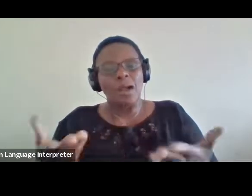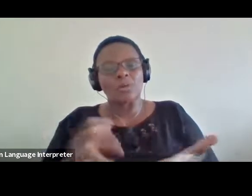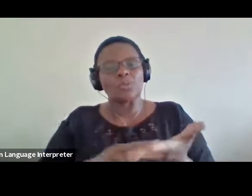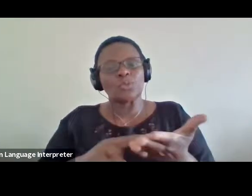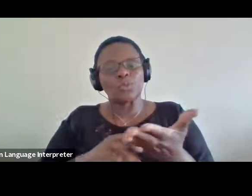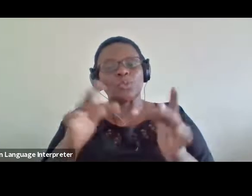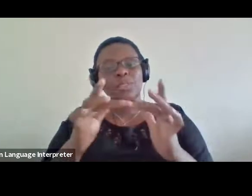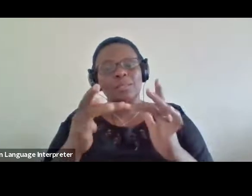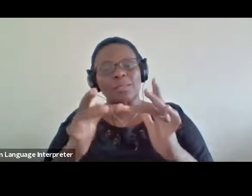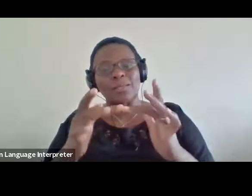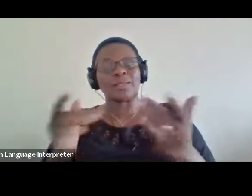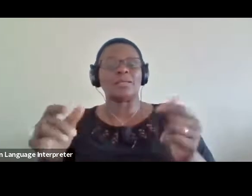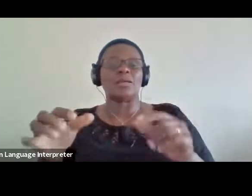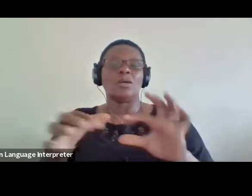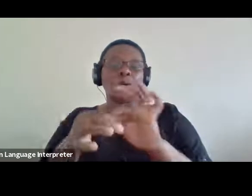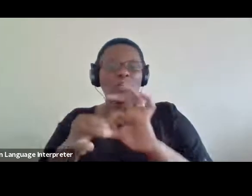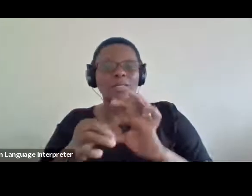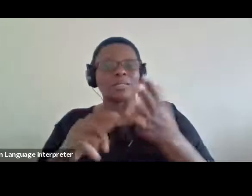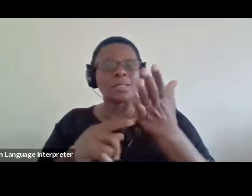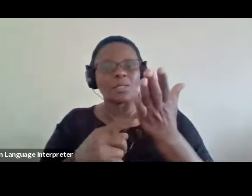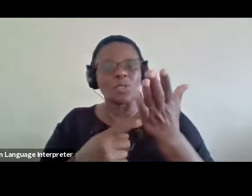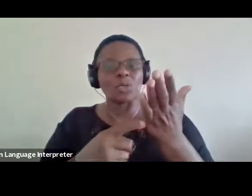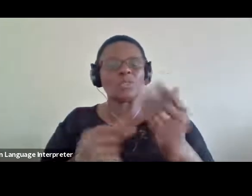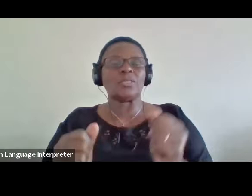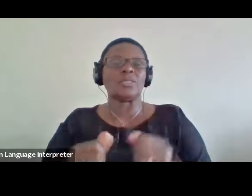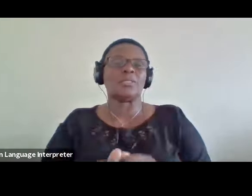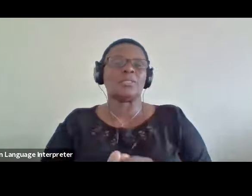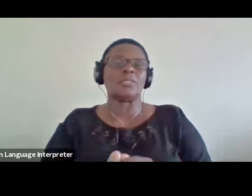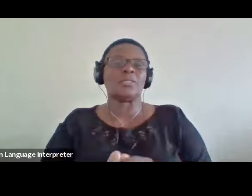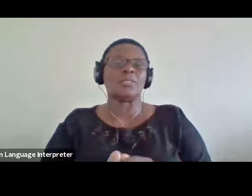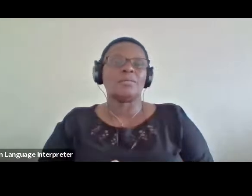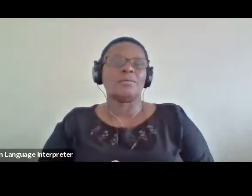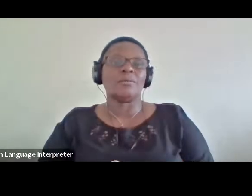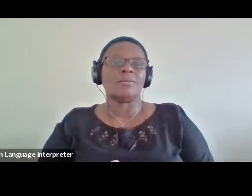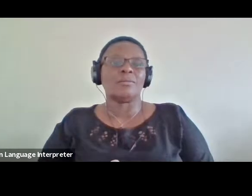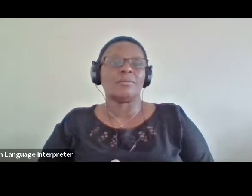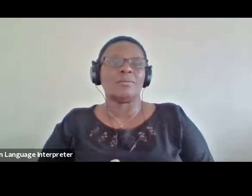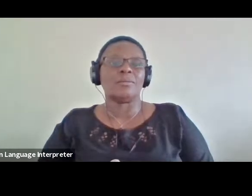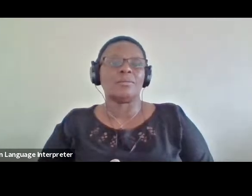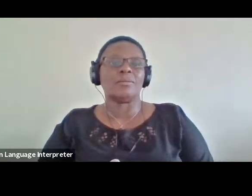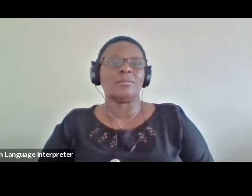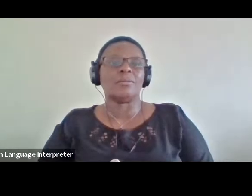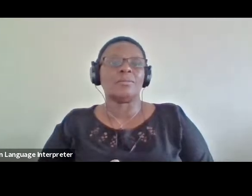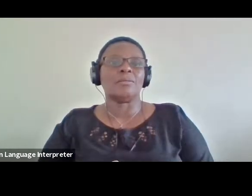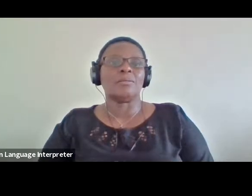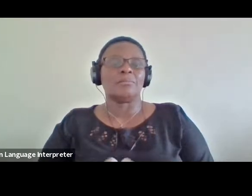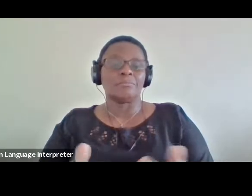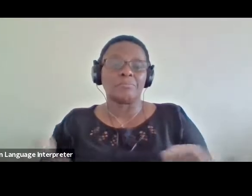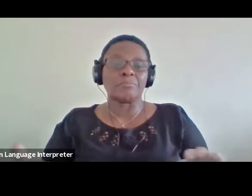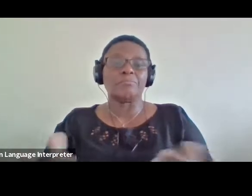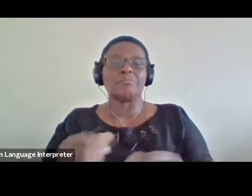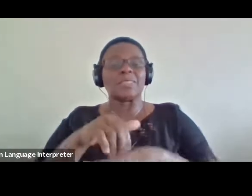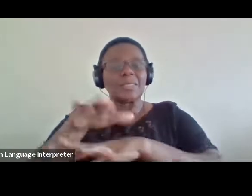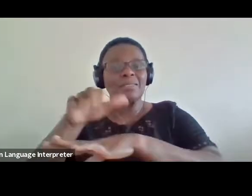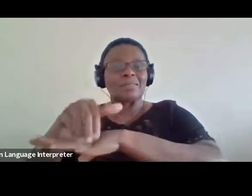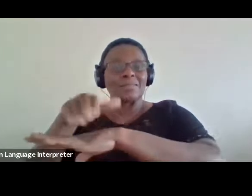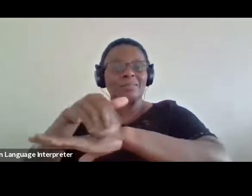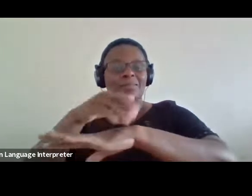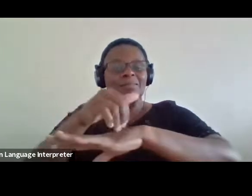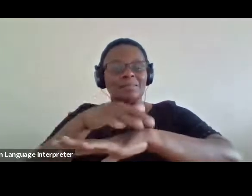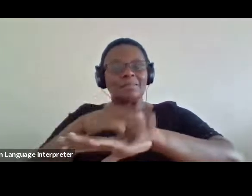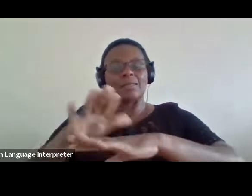technologies, for good and obviously bad. Then obviously, tweeting at those governments to say, hey, this is my opinion, this is what I